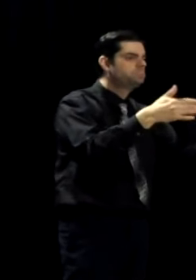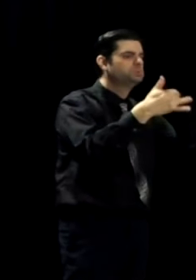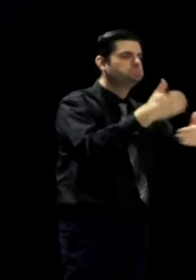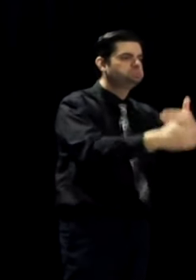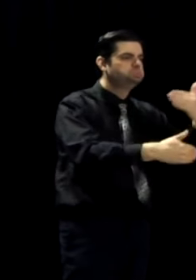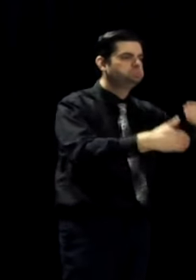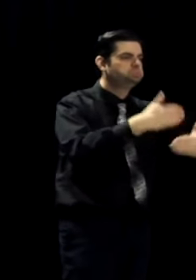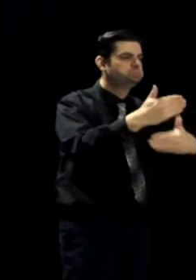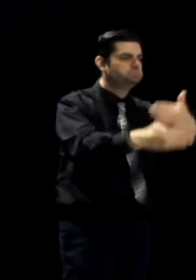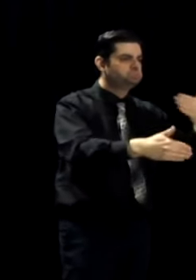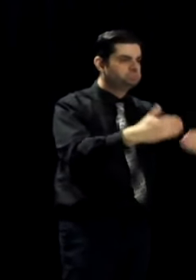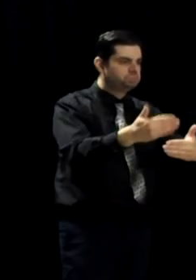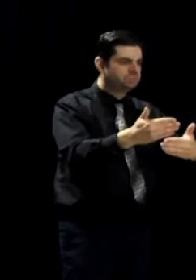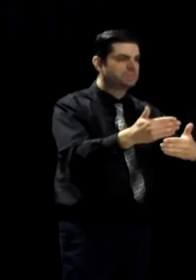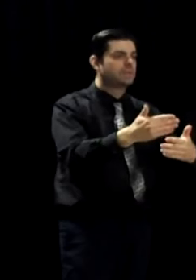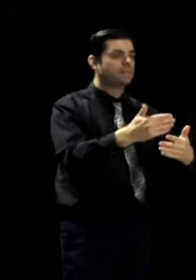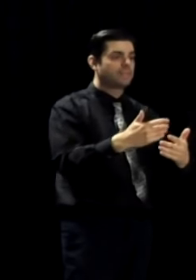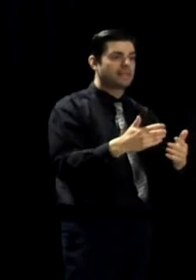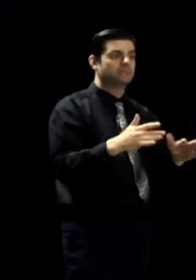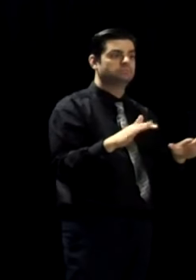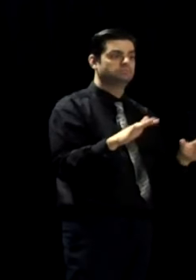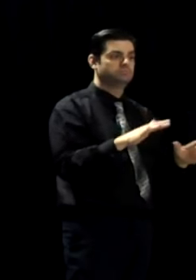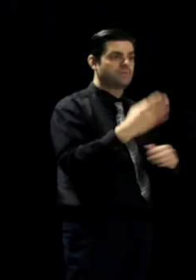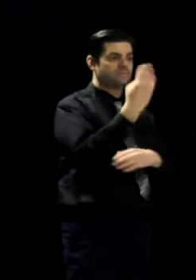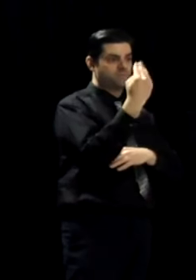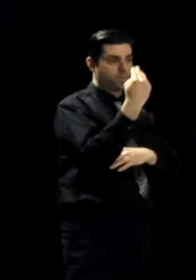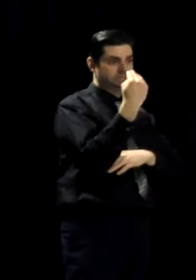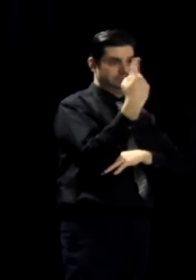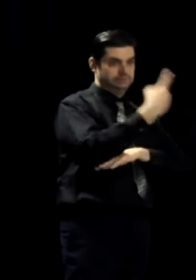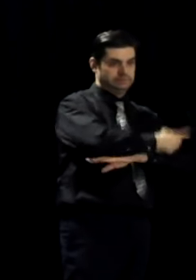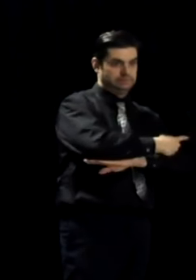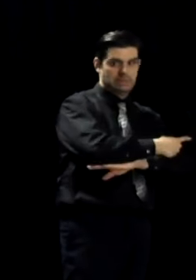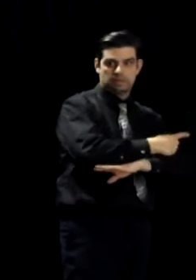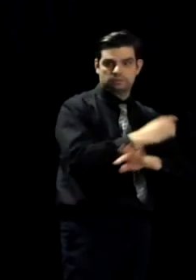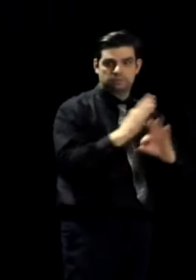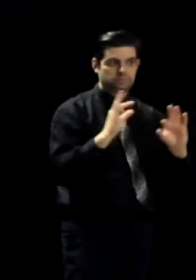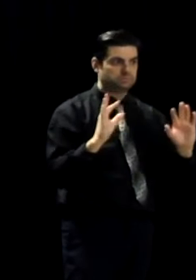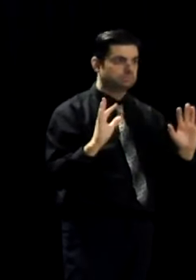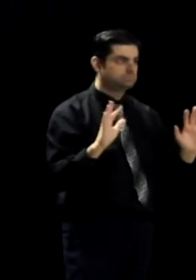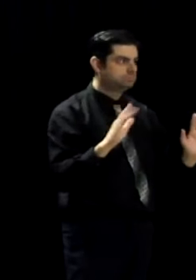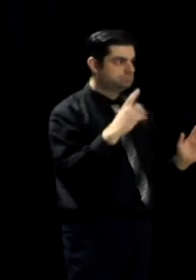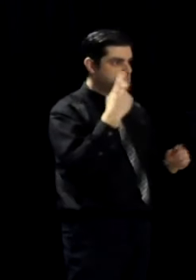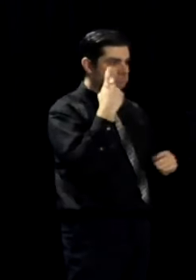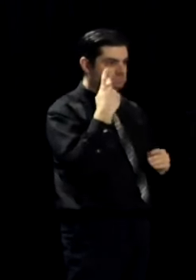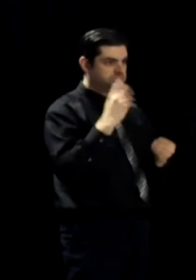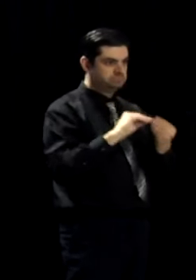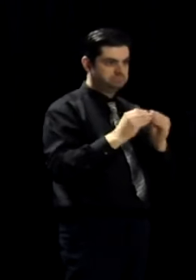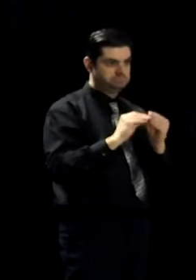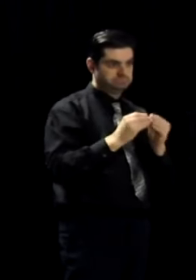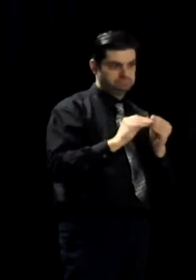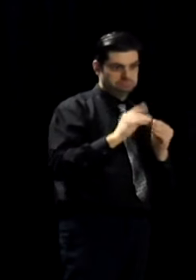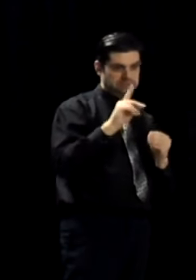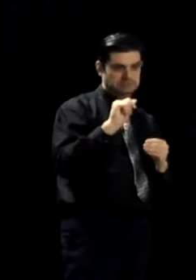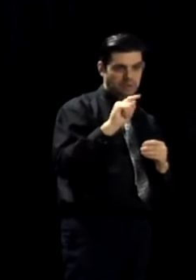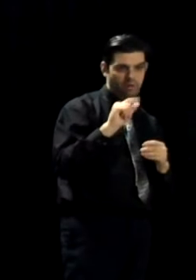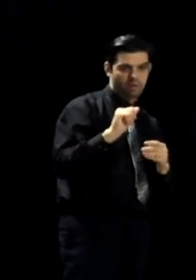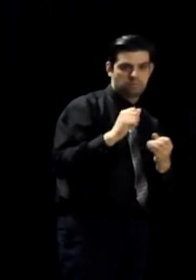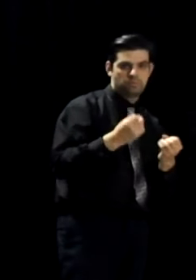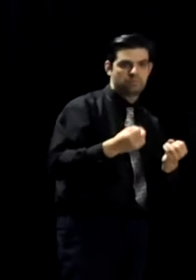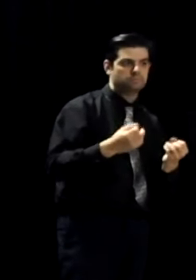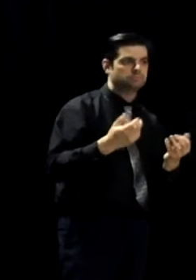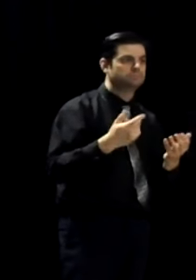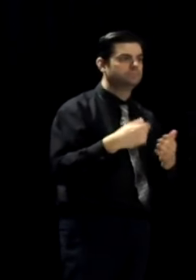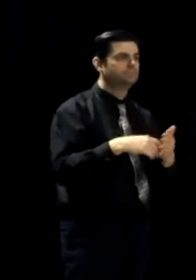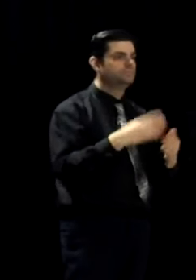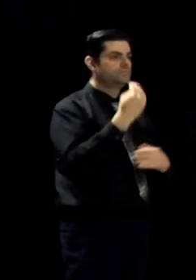pause between that and phase 2. And the state and the county agree on that. So we know that will happen. Why do we need 14 days?